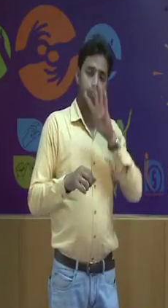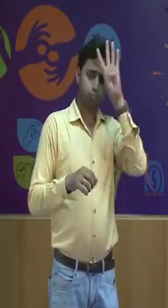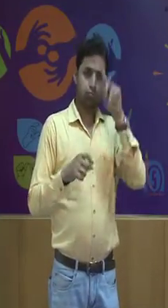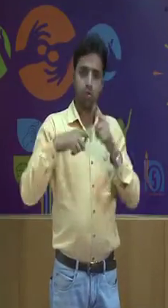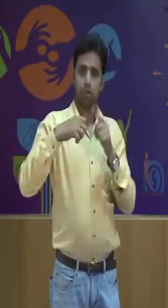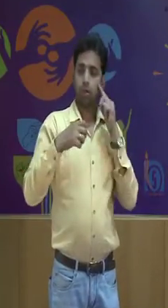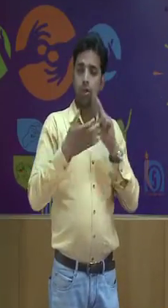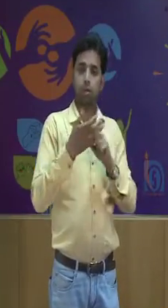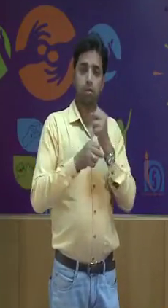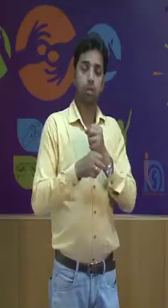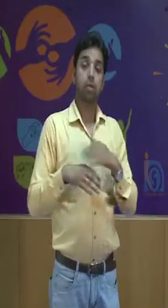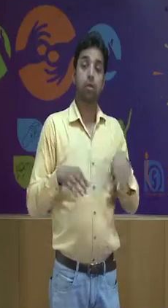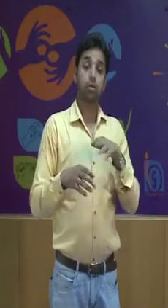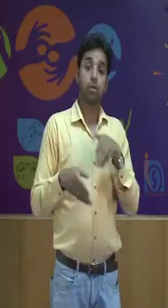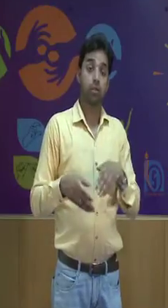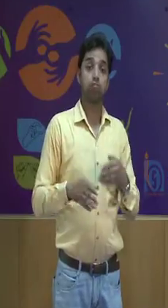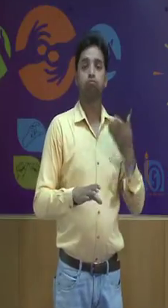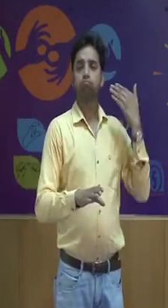India during ancient period.